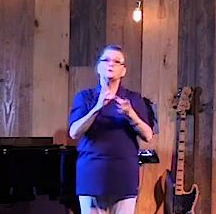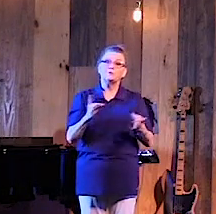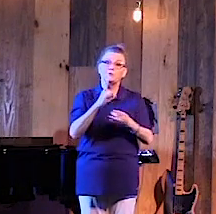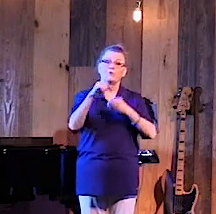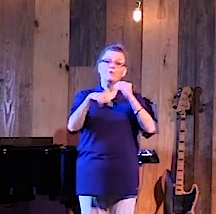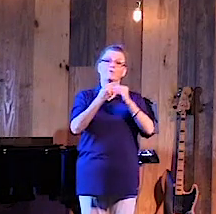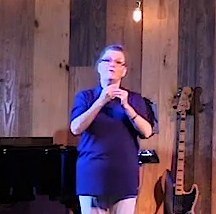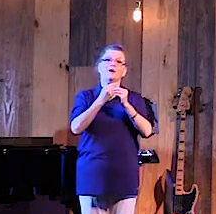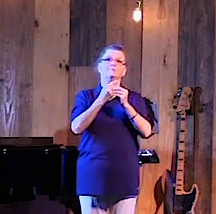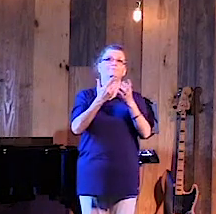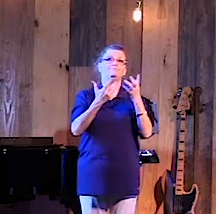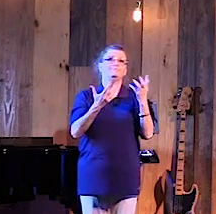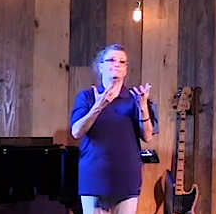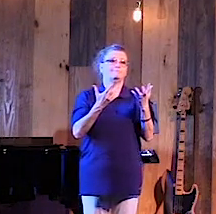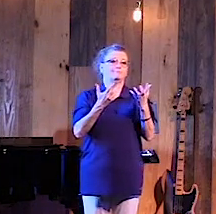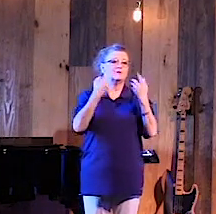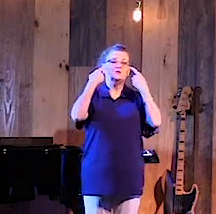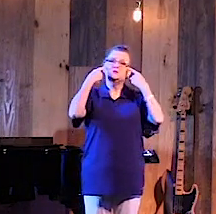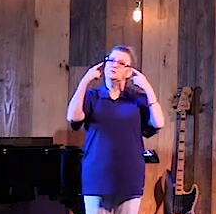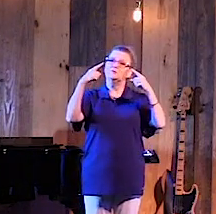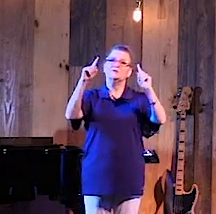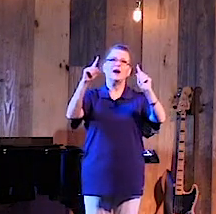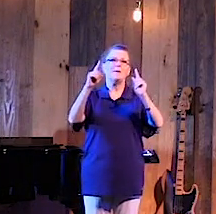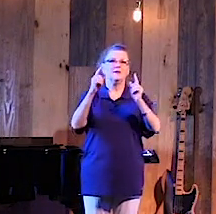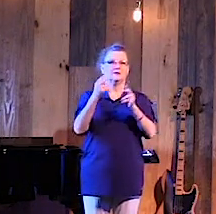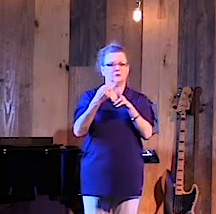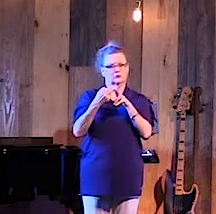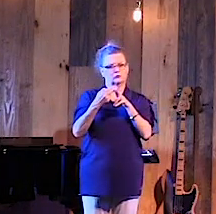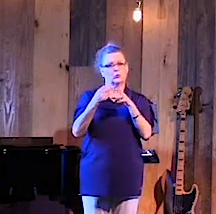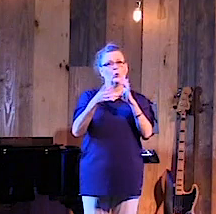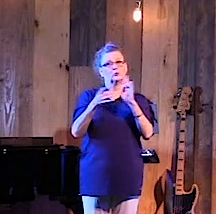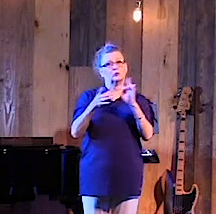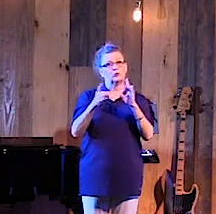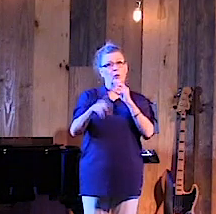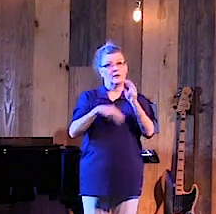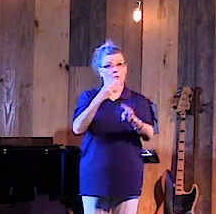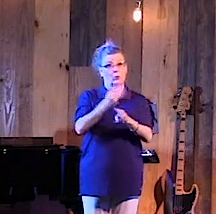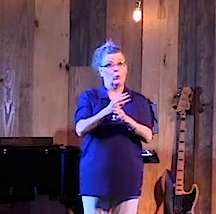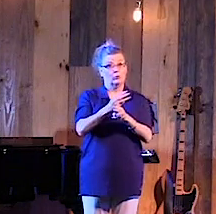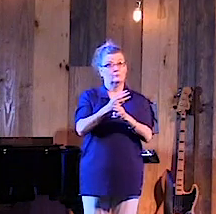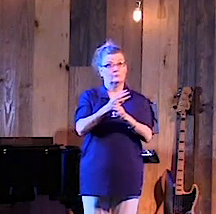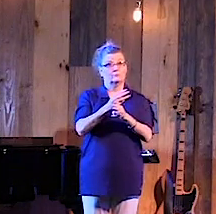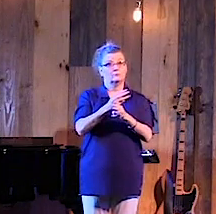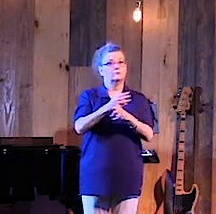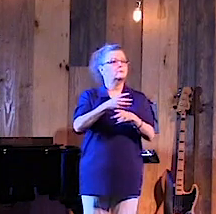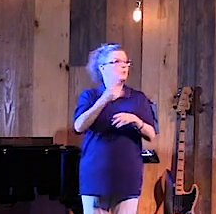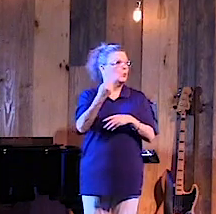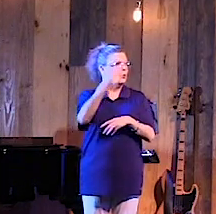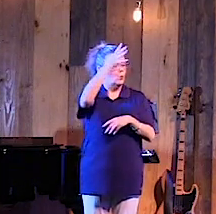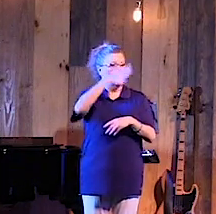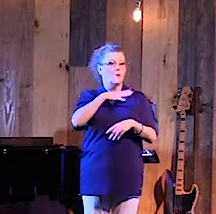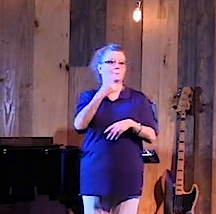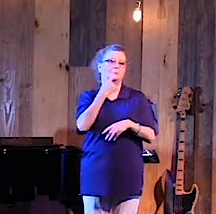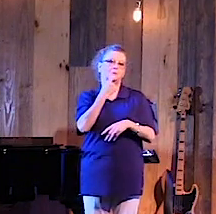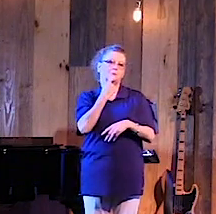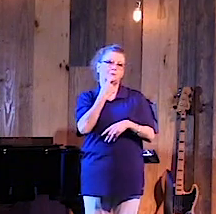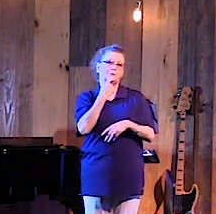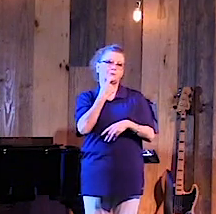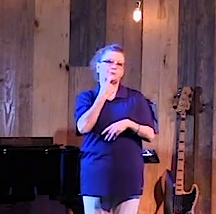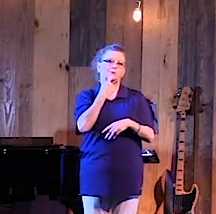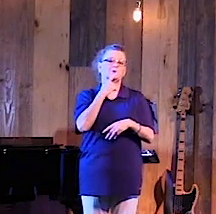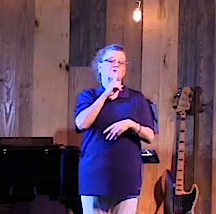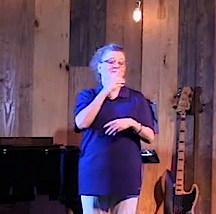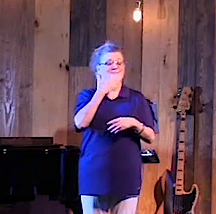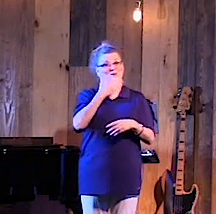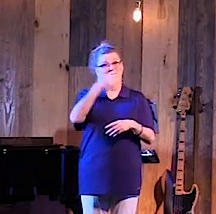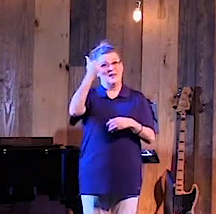people. It's one of the most famous short stories in the world. Charles Dickens once said, it's the finest short story ever